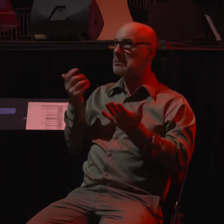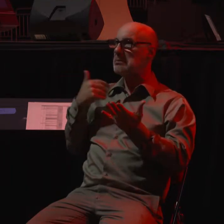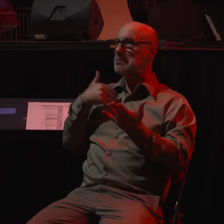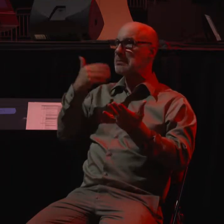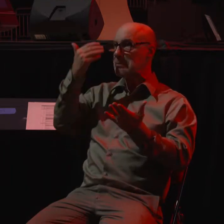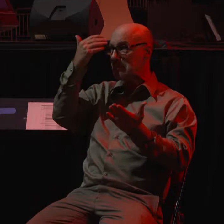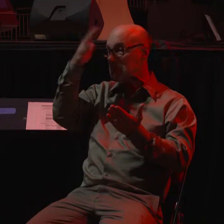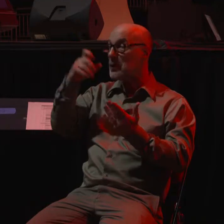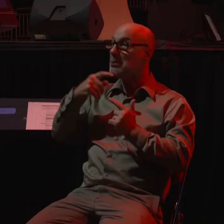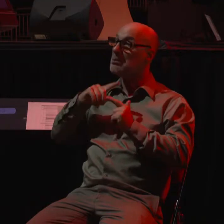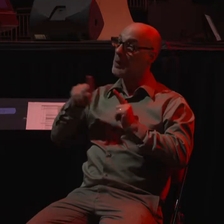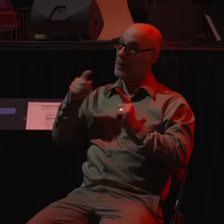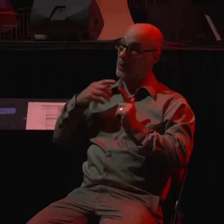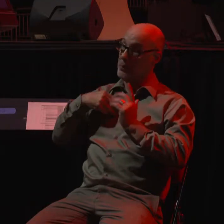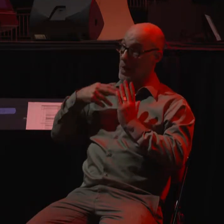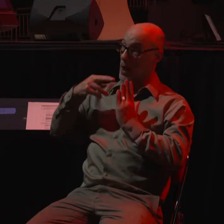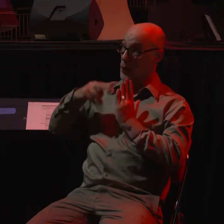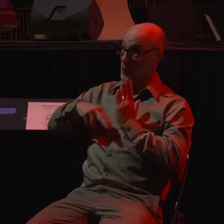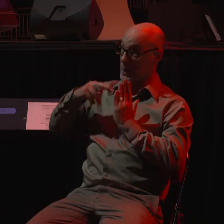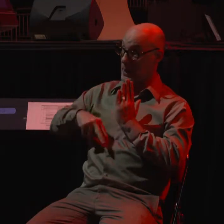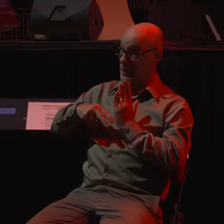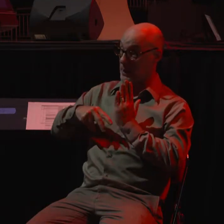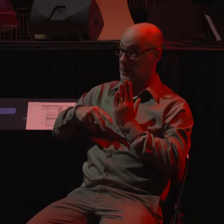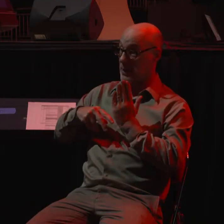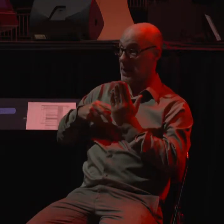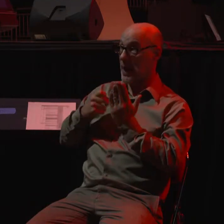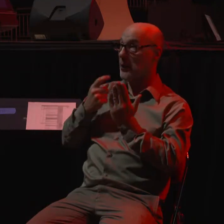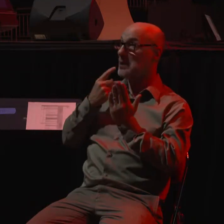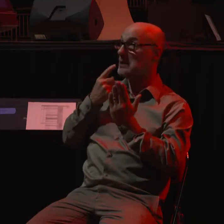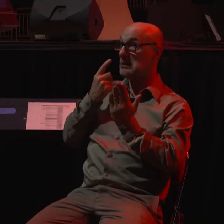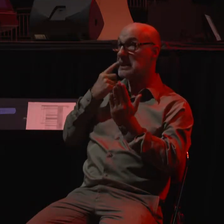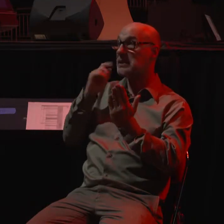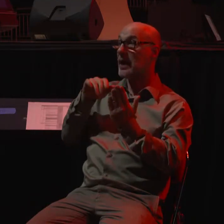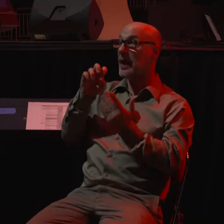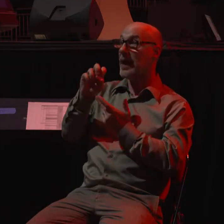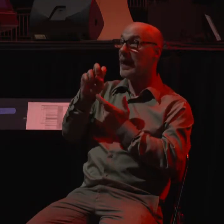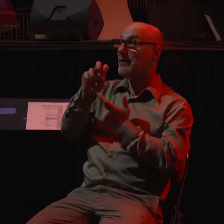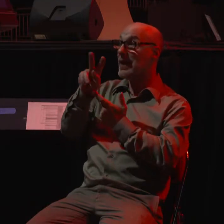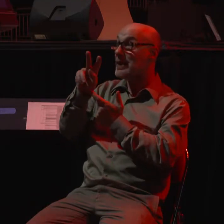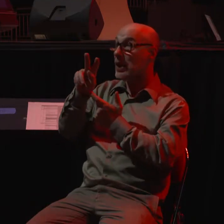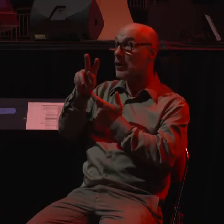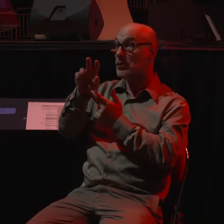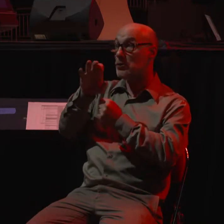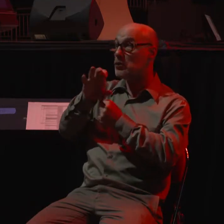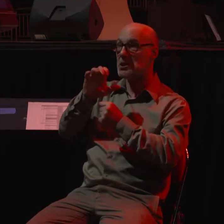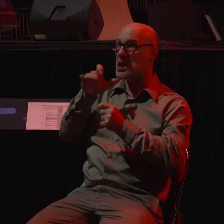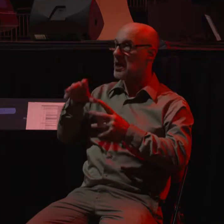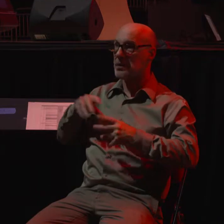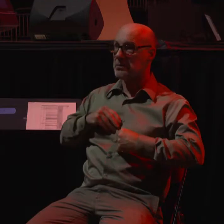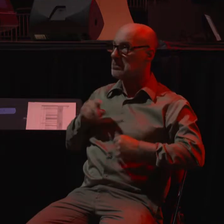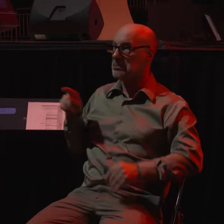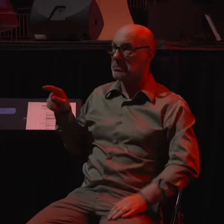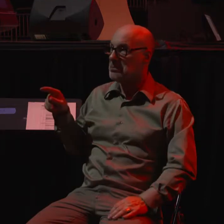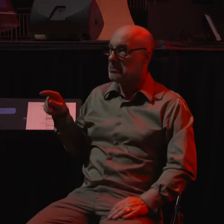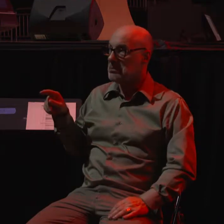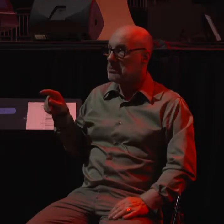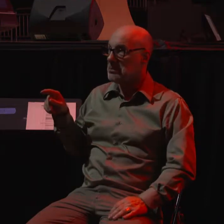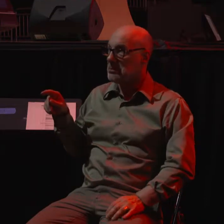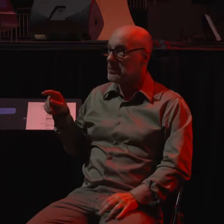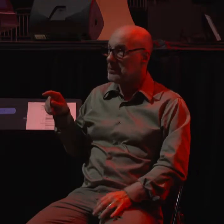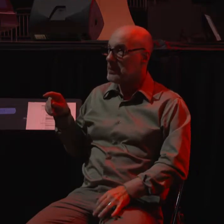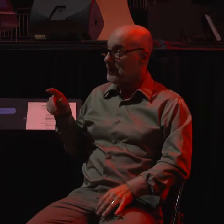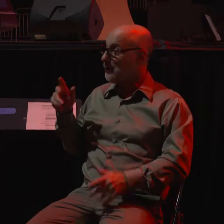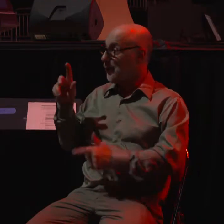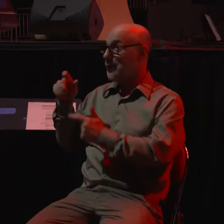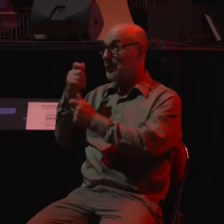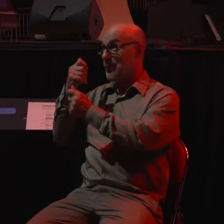reading I've done, I assume the answer is largely he was received very poorly. You can tell by the sort of pleading tone he has in that